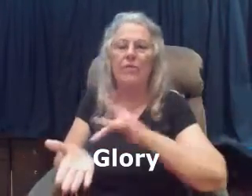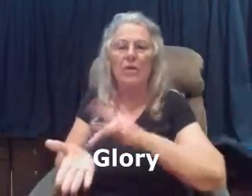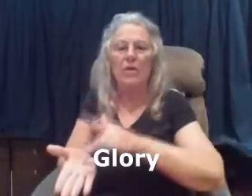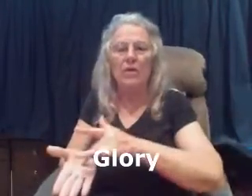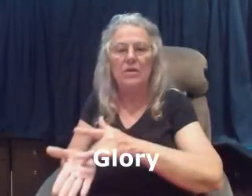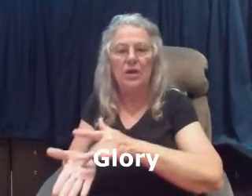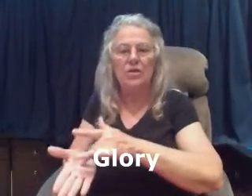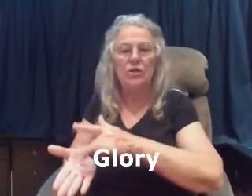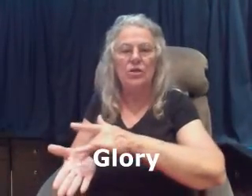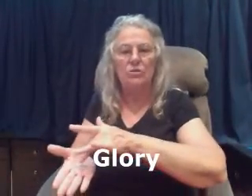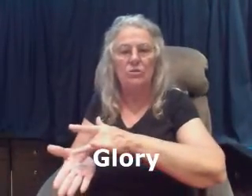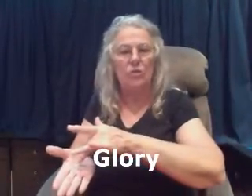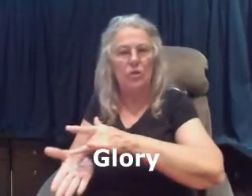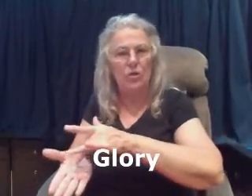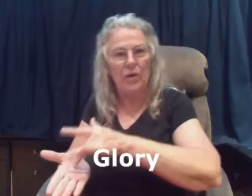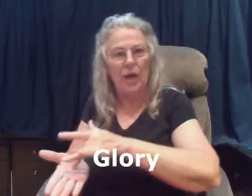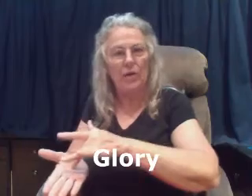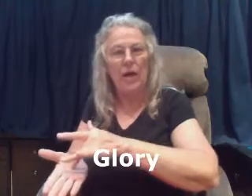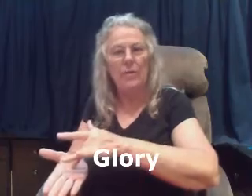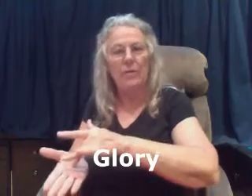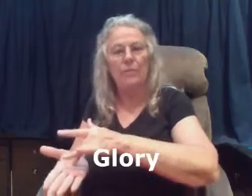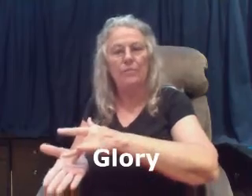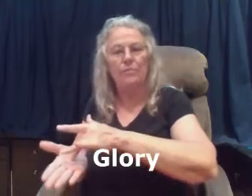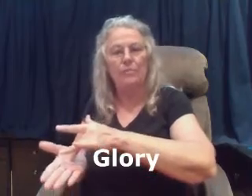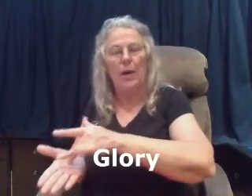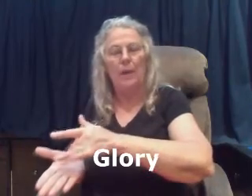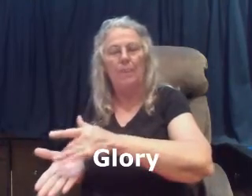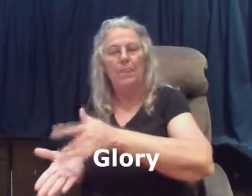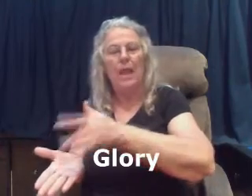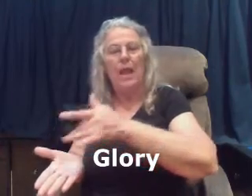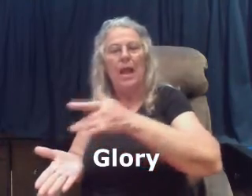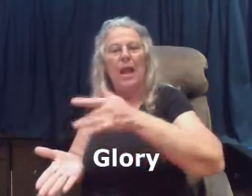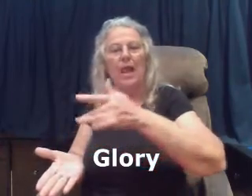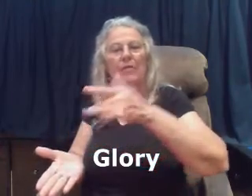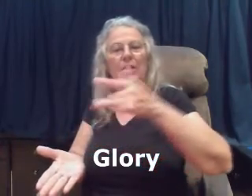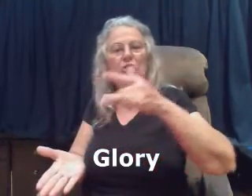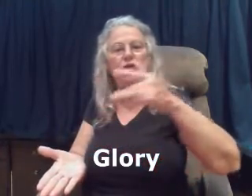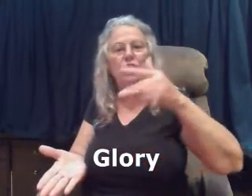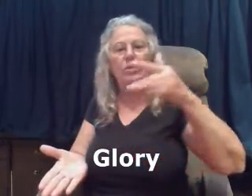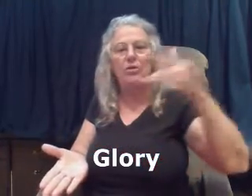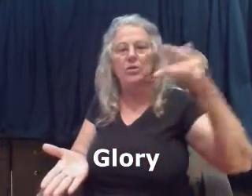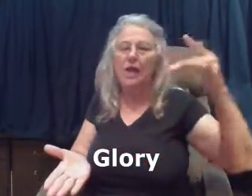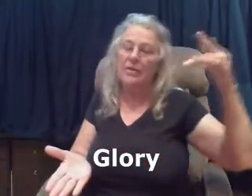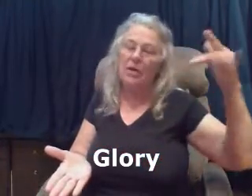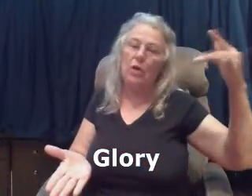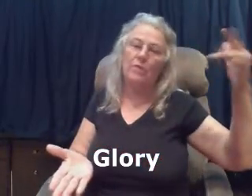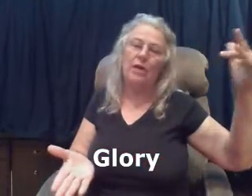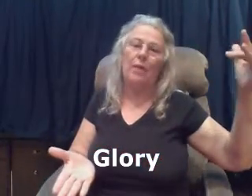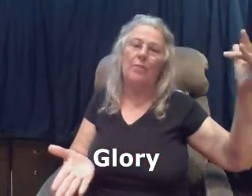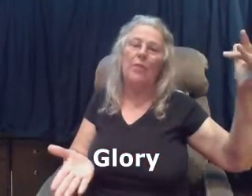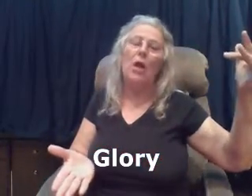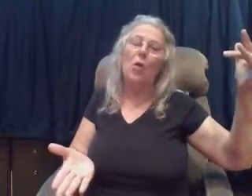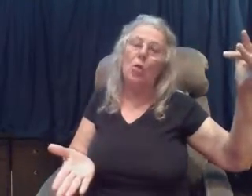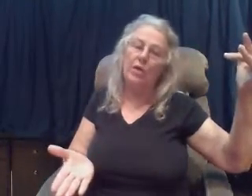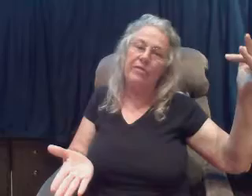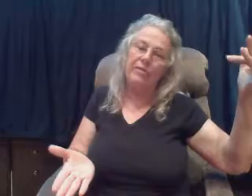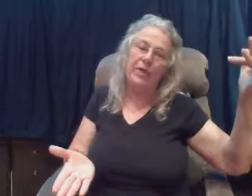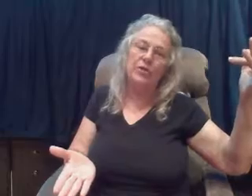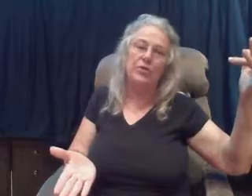finger, touches your non-dominant palm, and then it shimmers as it goes up. One of the things you need to